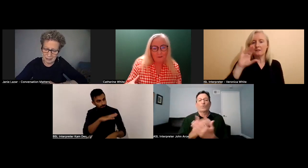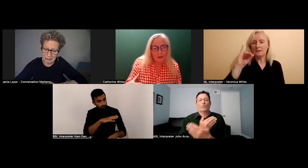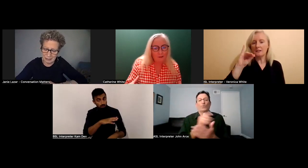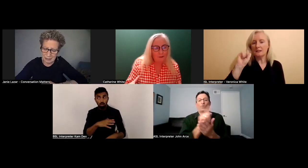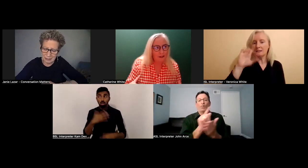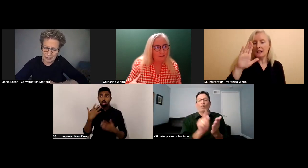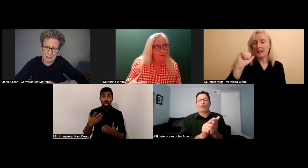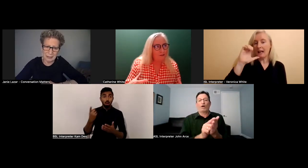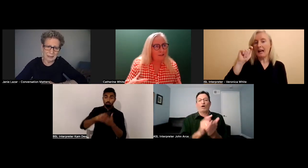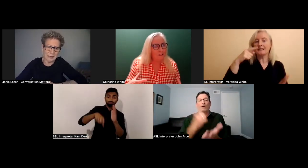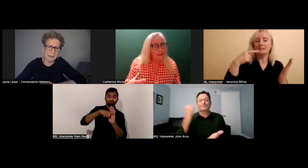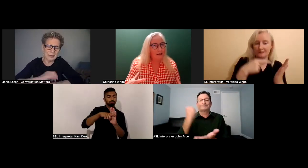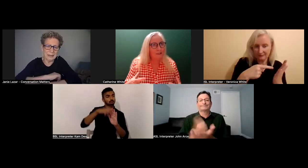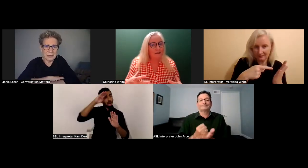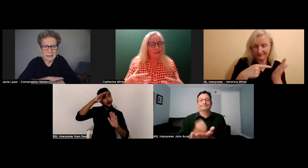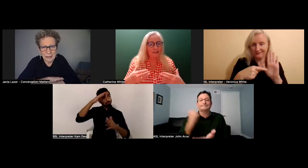give people